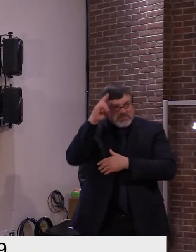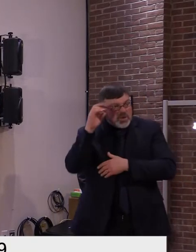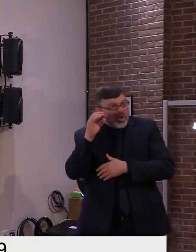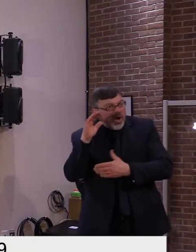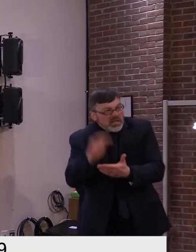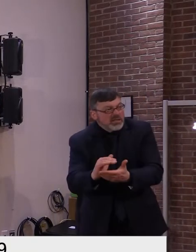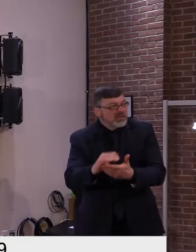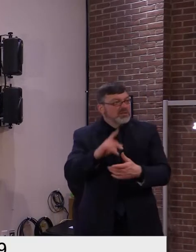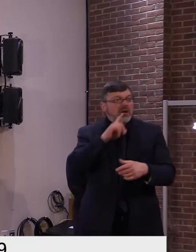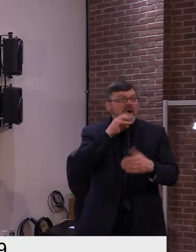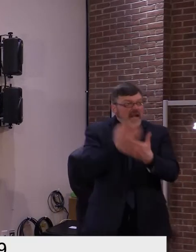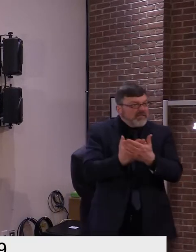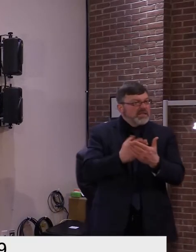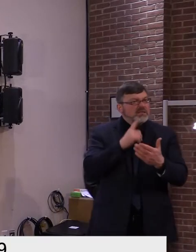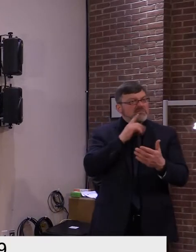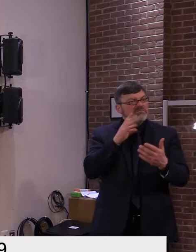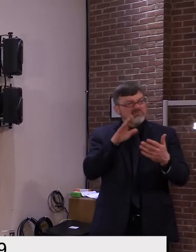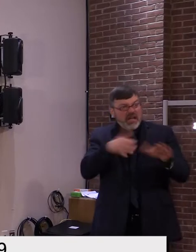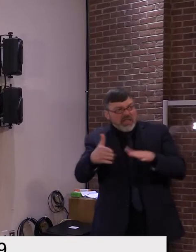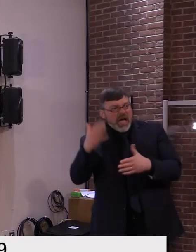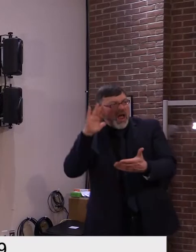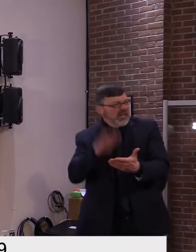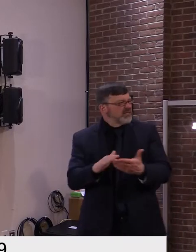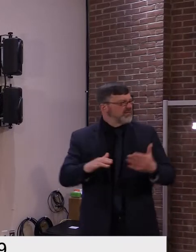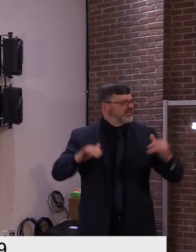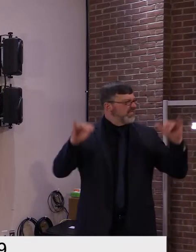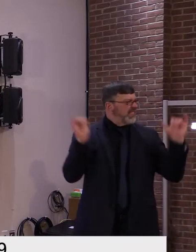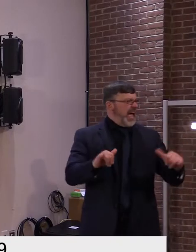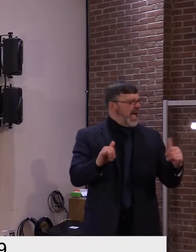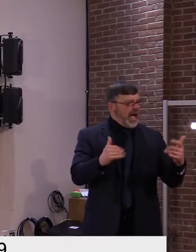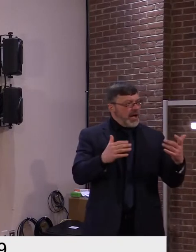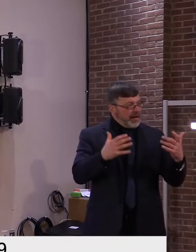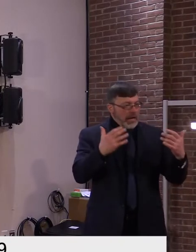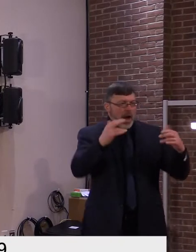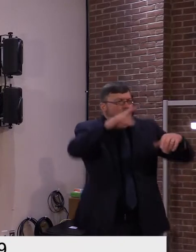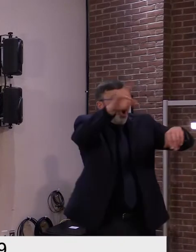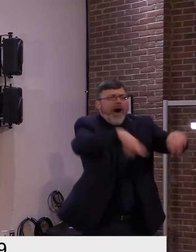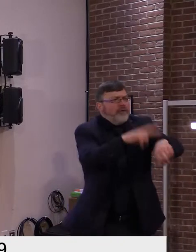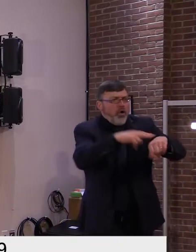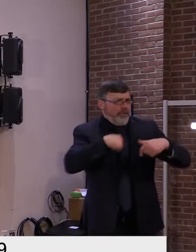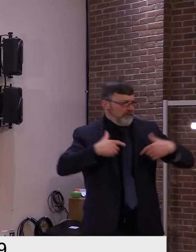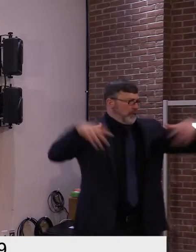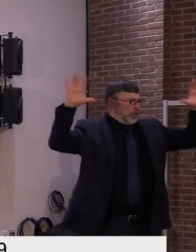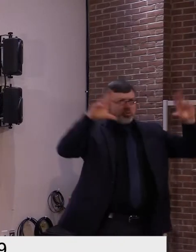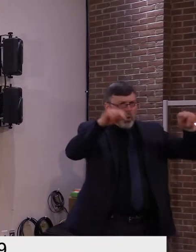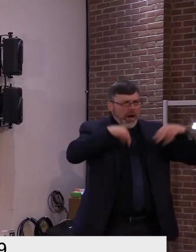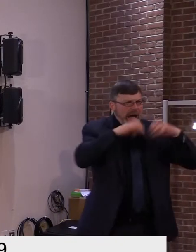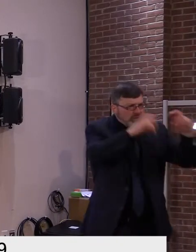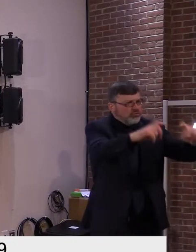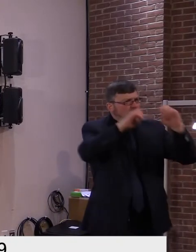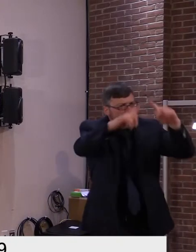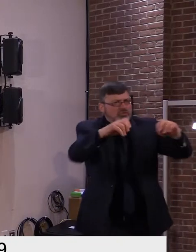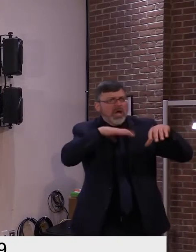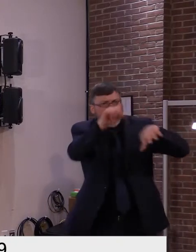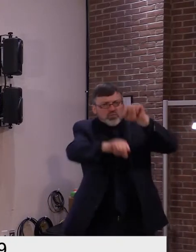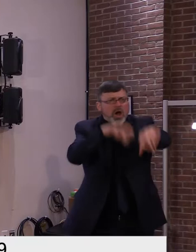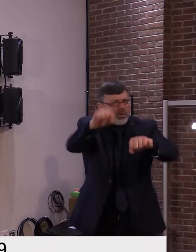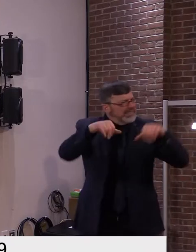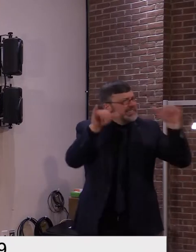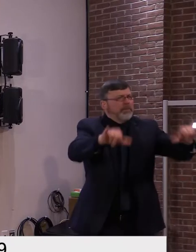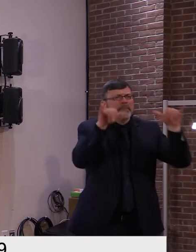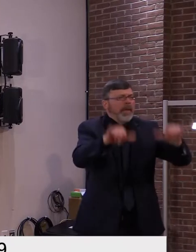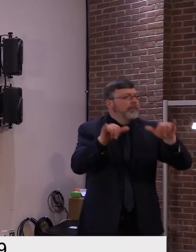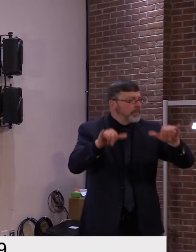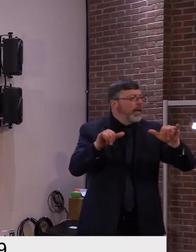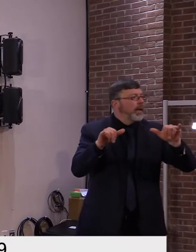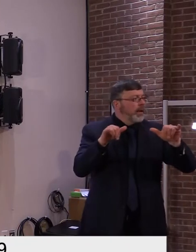effort, just allaying their concerns, because so many people, I do think, want to wait. Even in the 1A group, in some